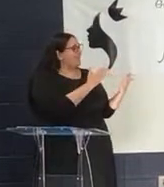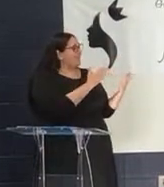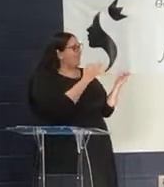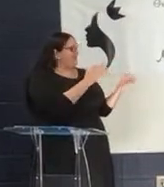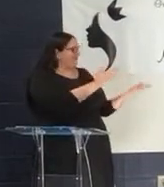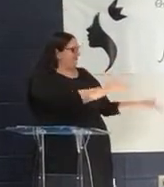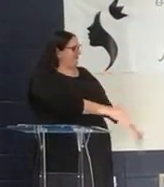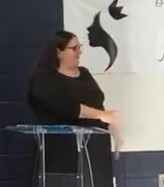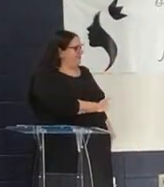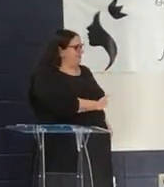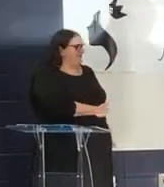That was wonderful. Thank you all.